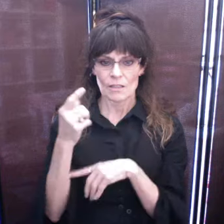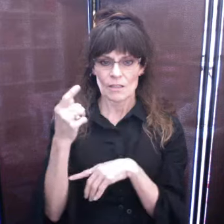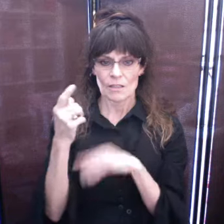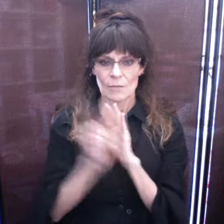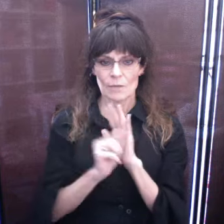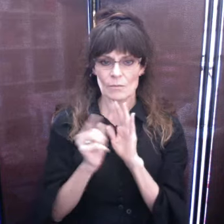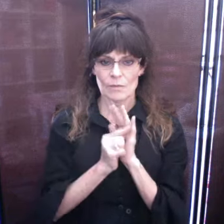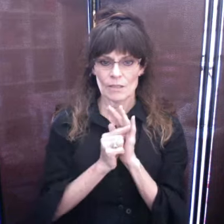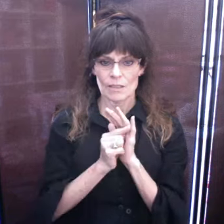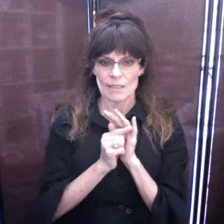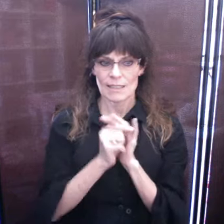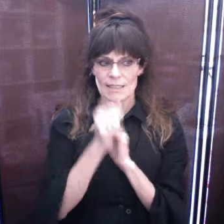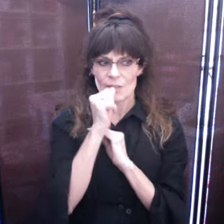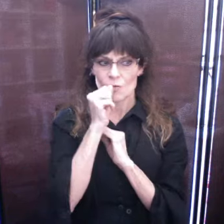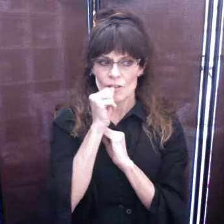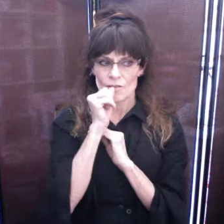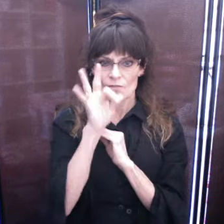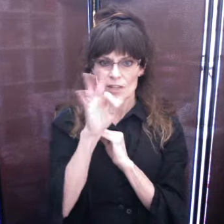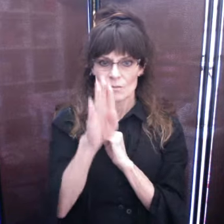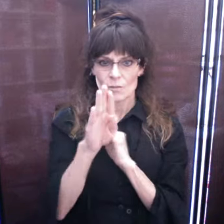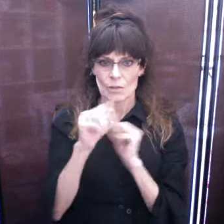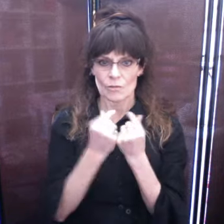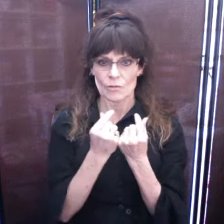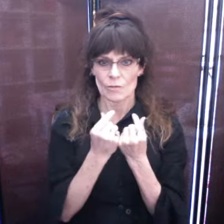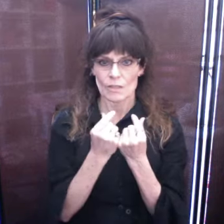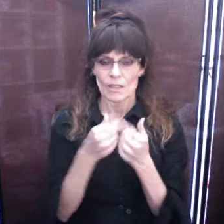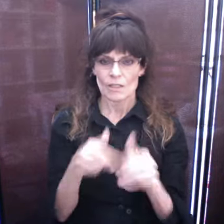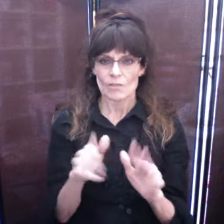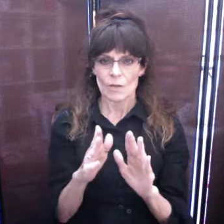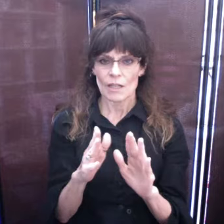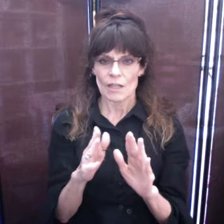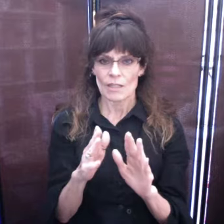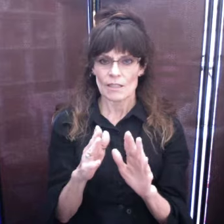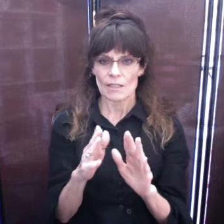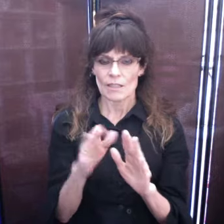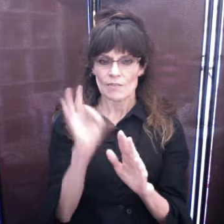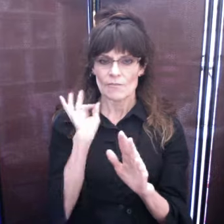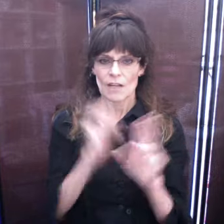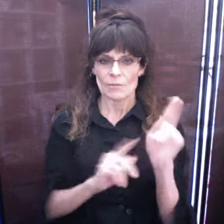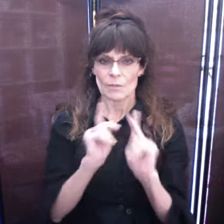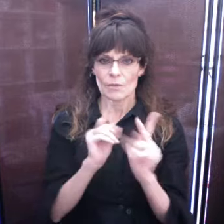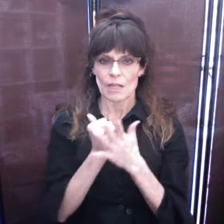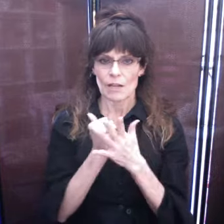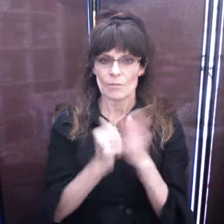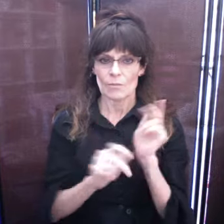group. But there's ways and means of finding people and helping people. Sometimes I